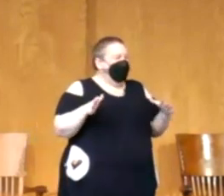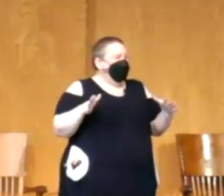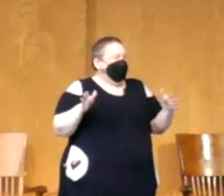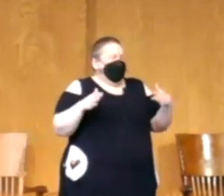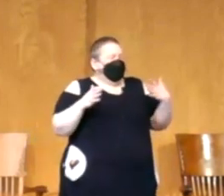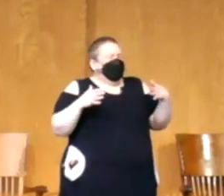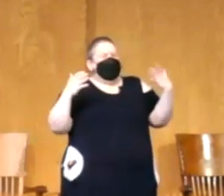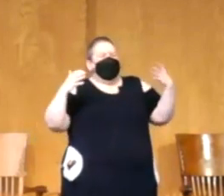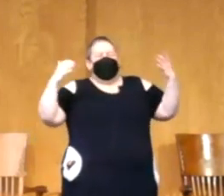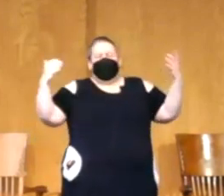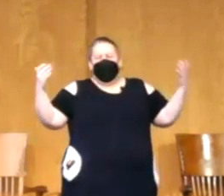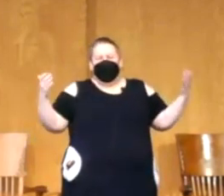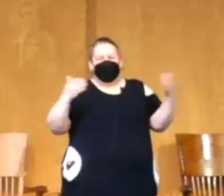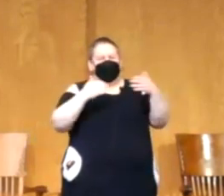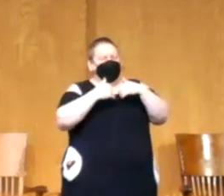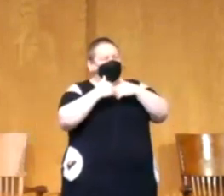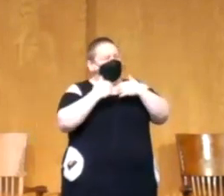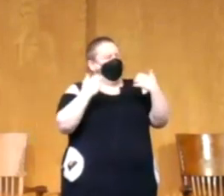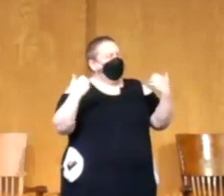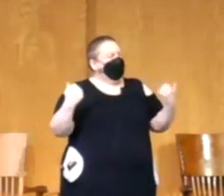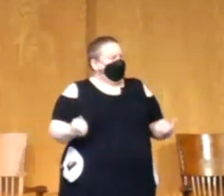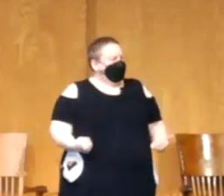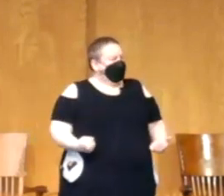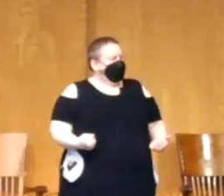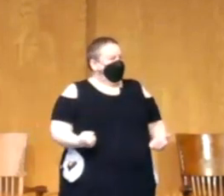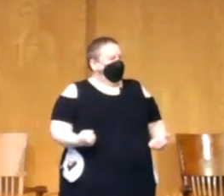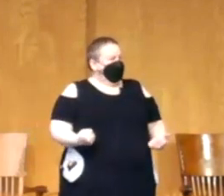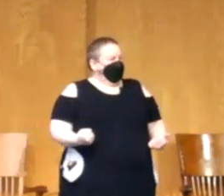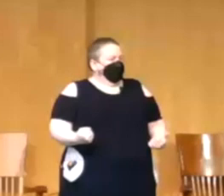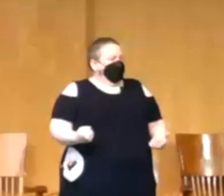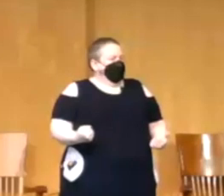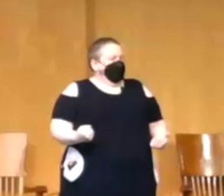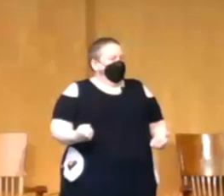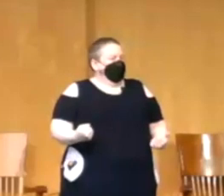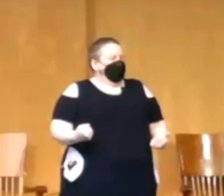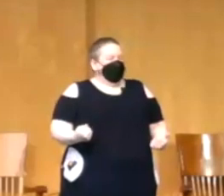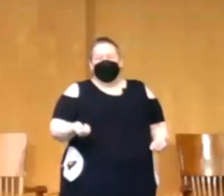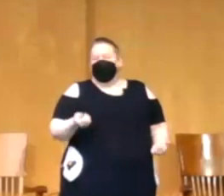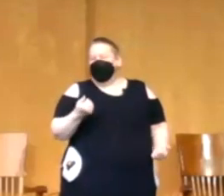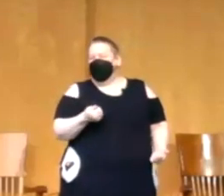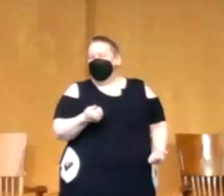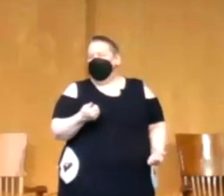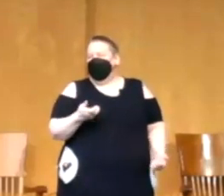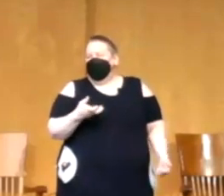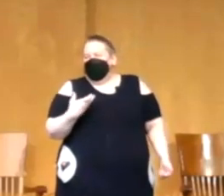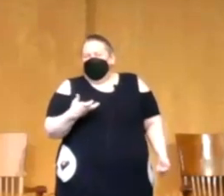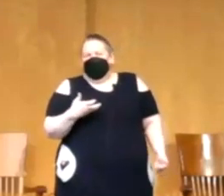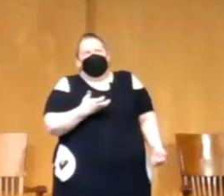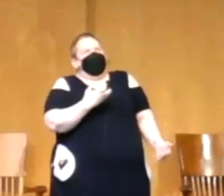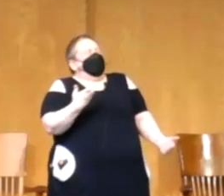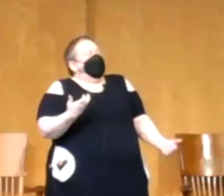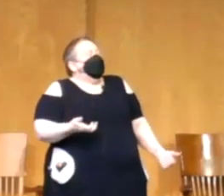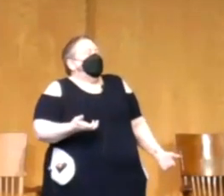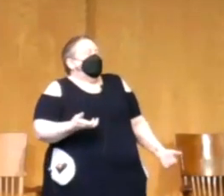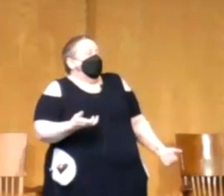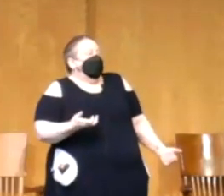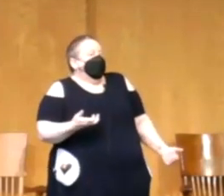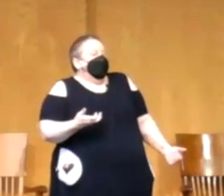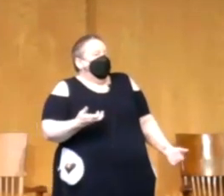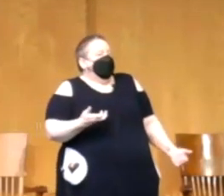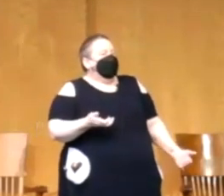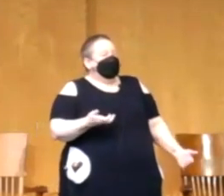by a didactic list of rules that we have been indoctrinated